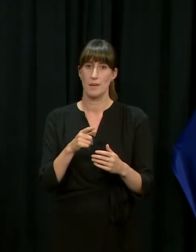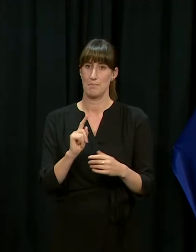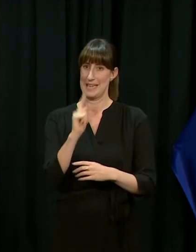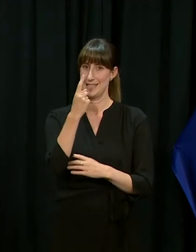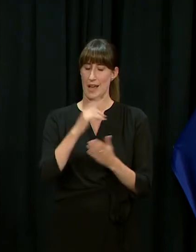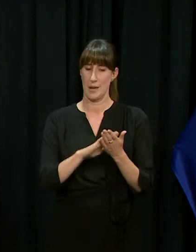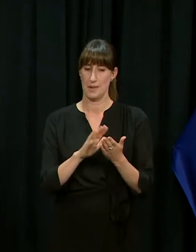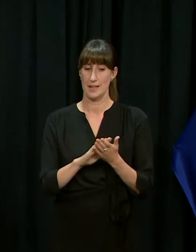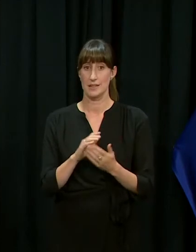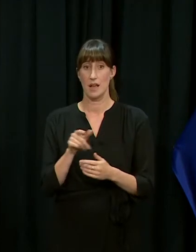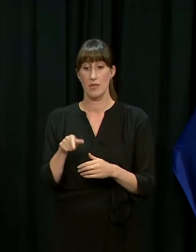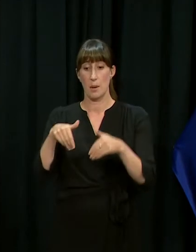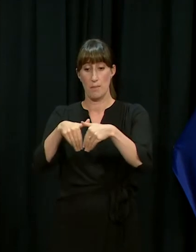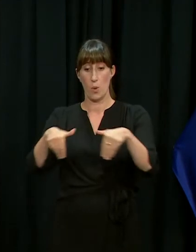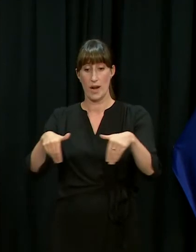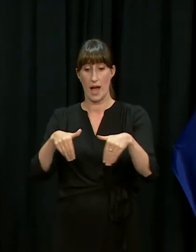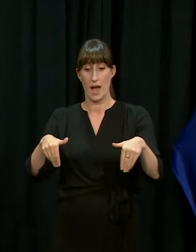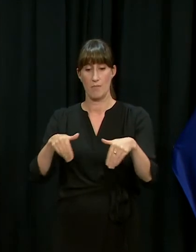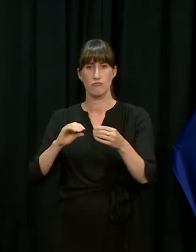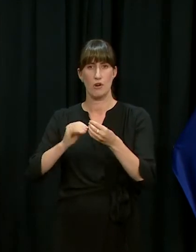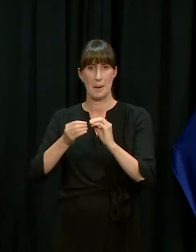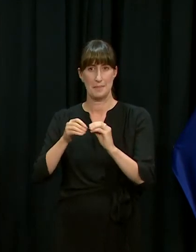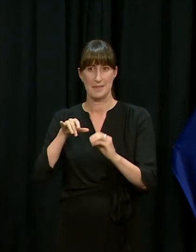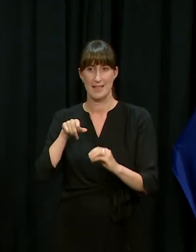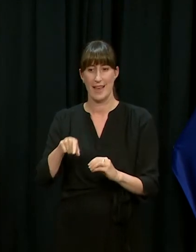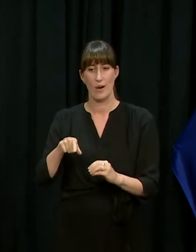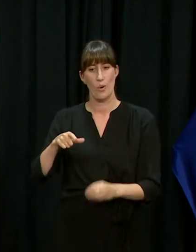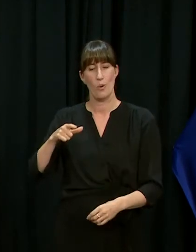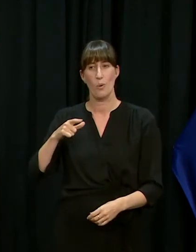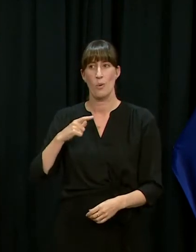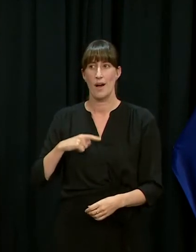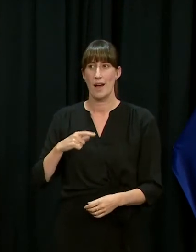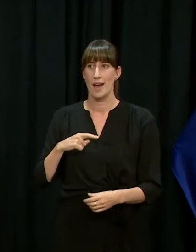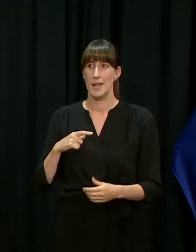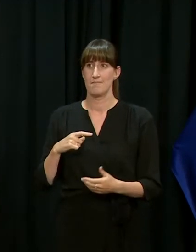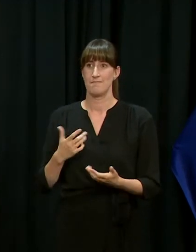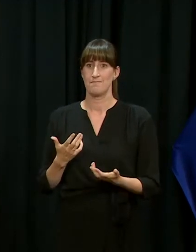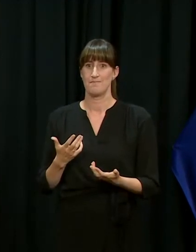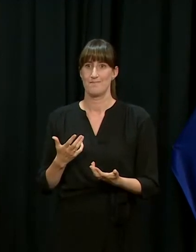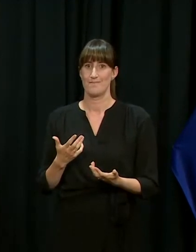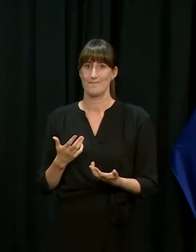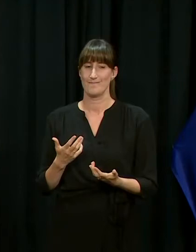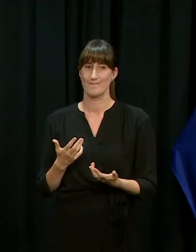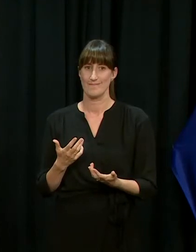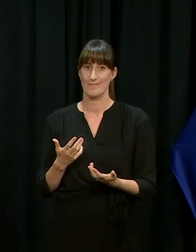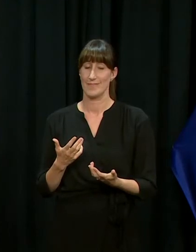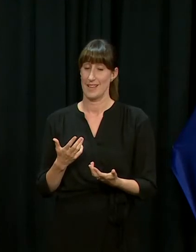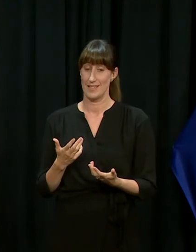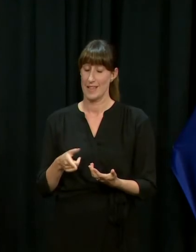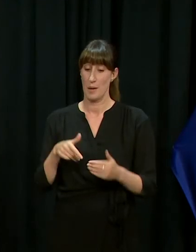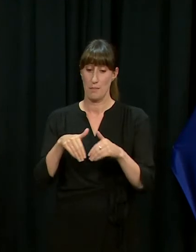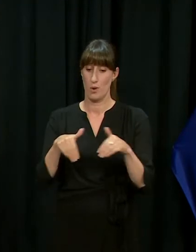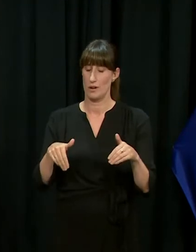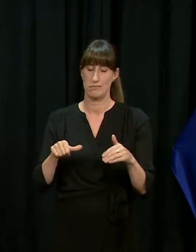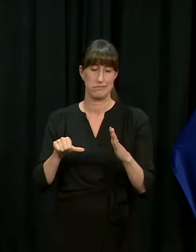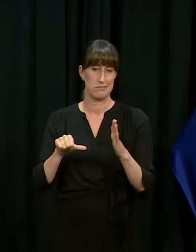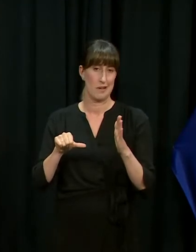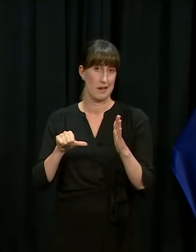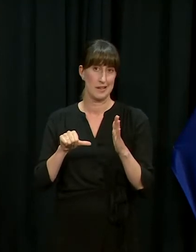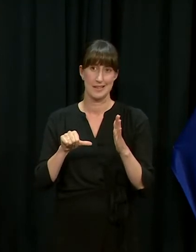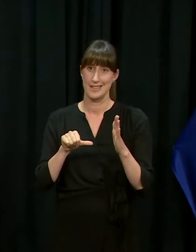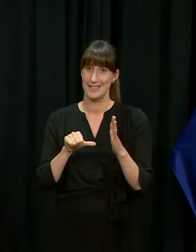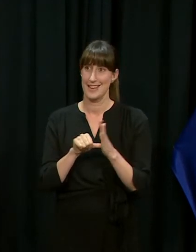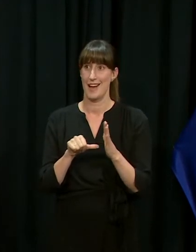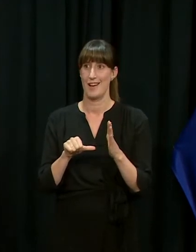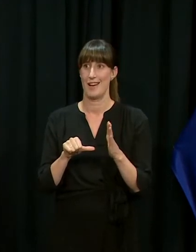that's often a result, of course, of the fact that ultimately it is very, very hard not